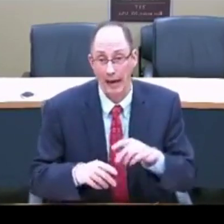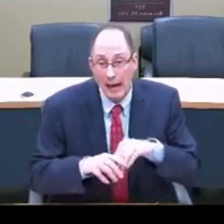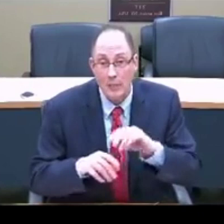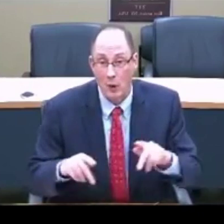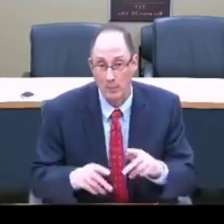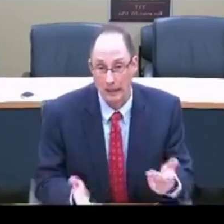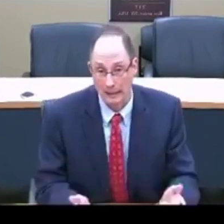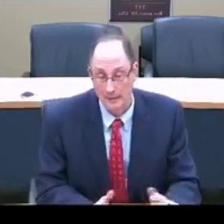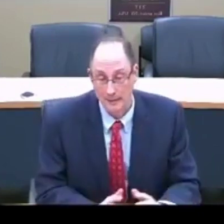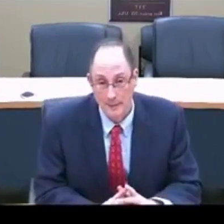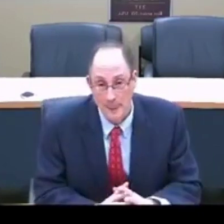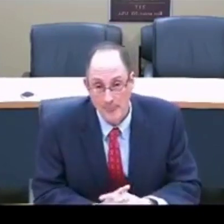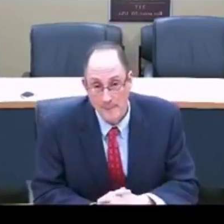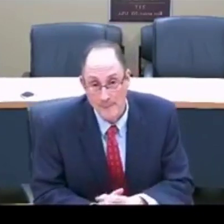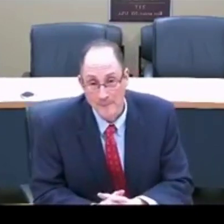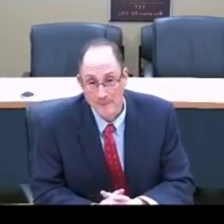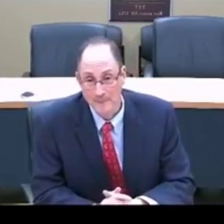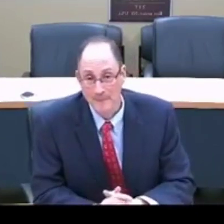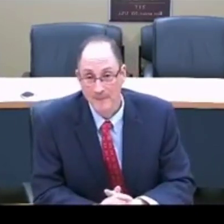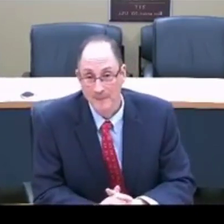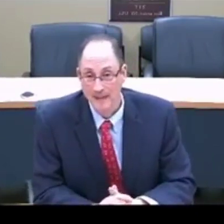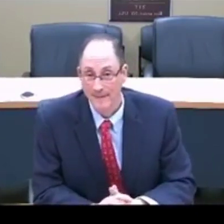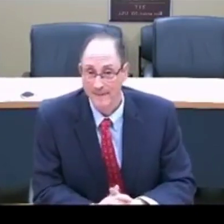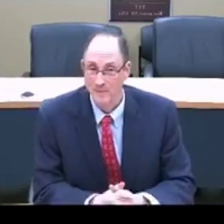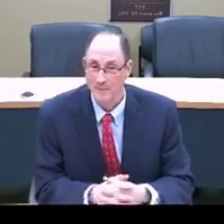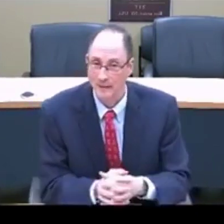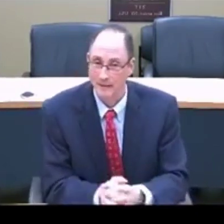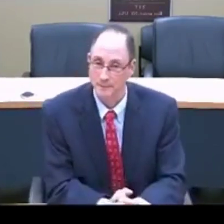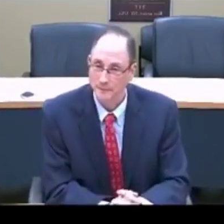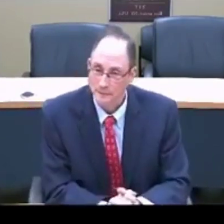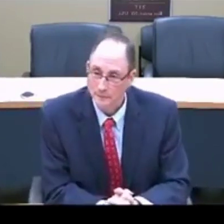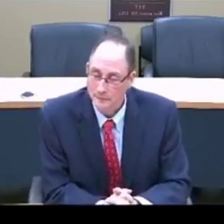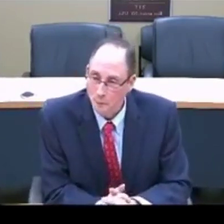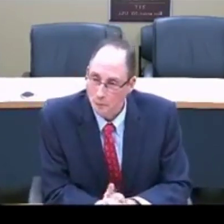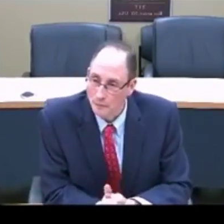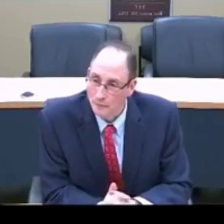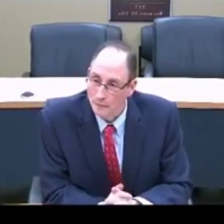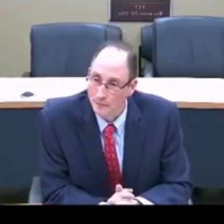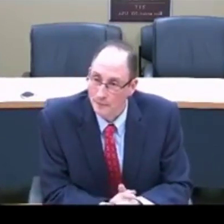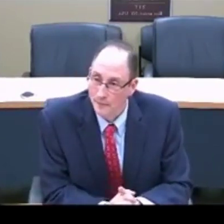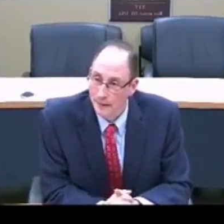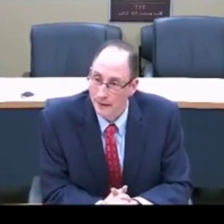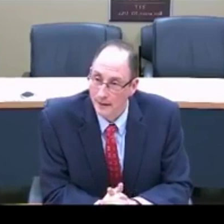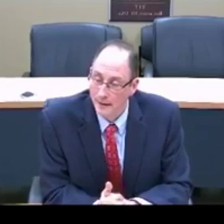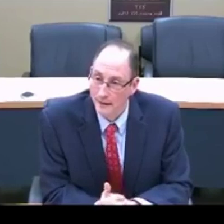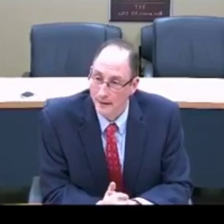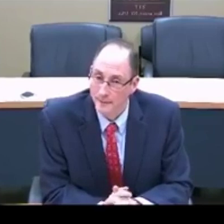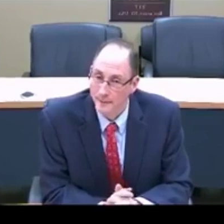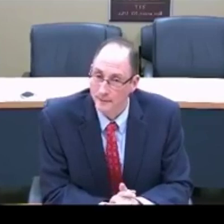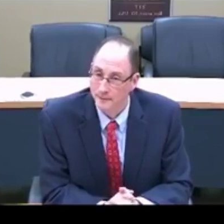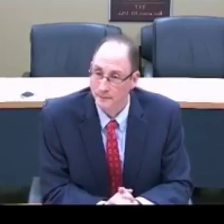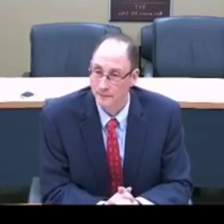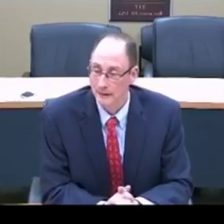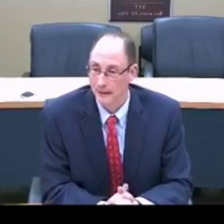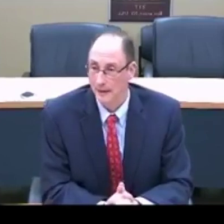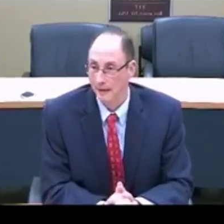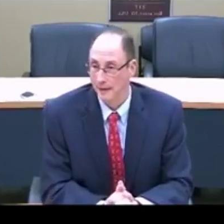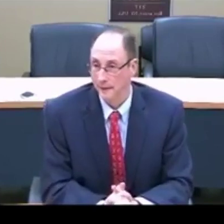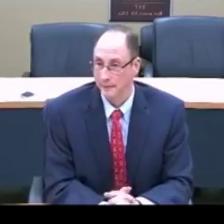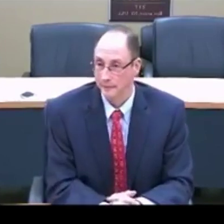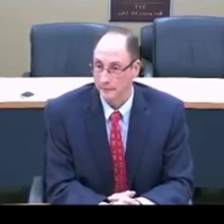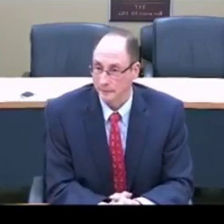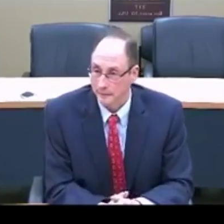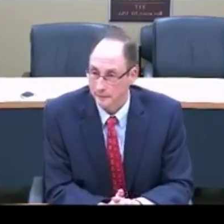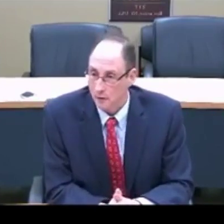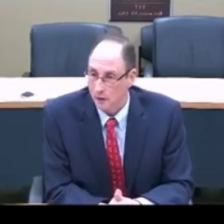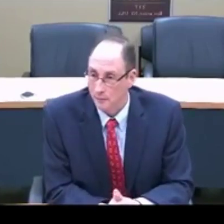in the workplace. And I think you bring up such a great point, John, because I, in the work that I do, I